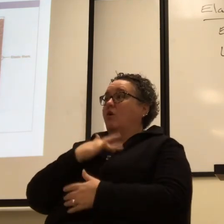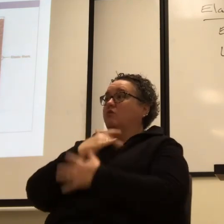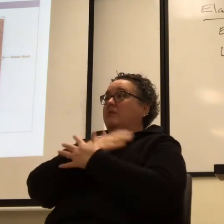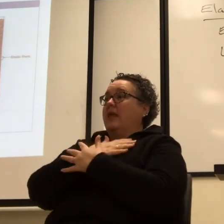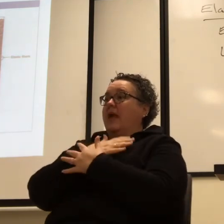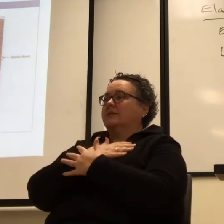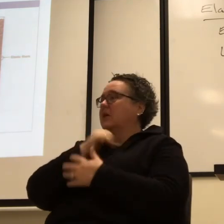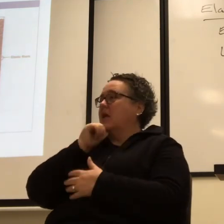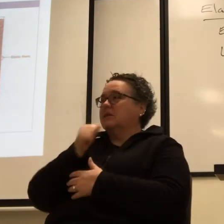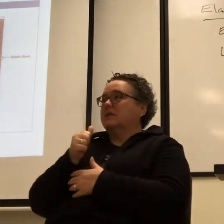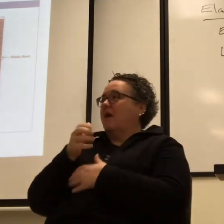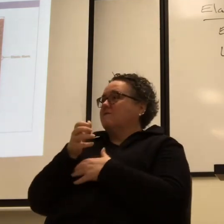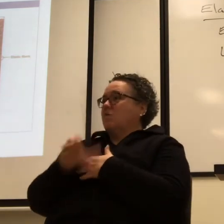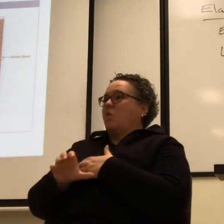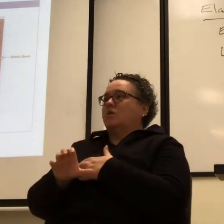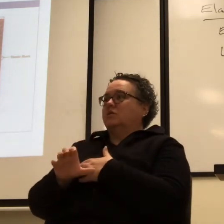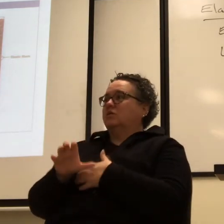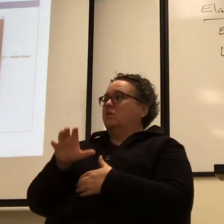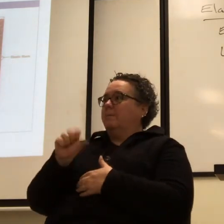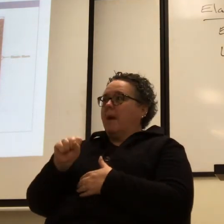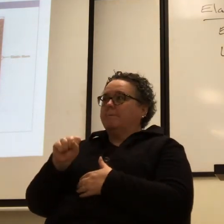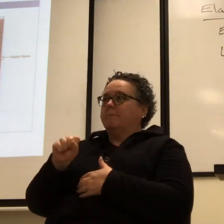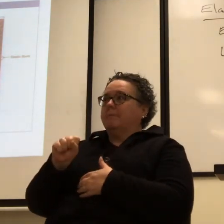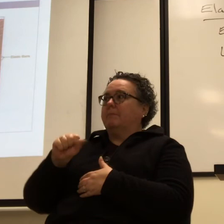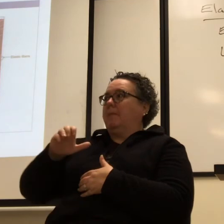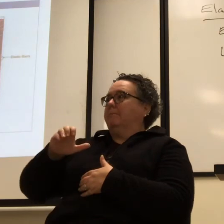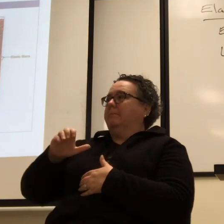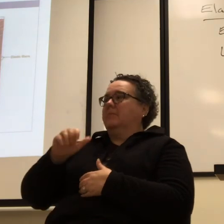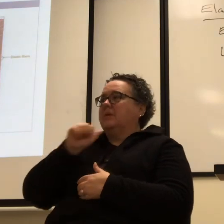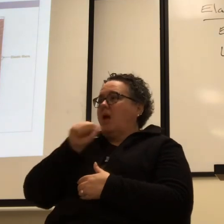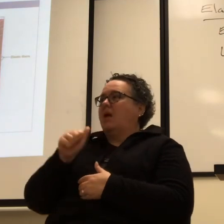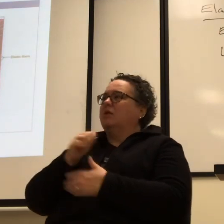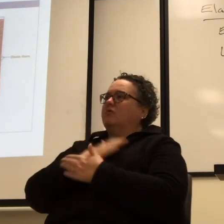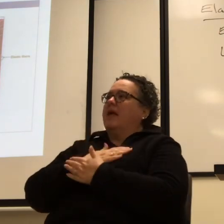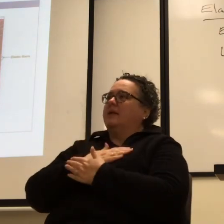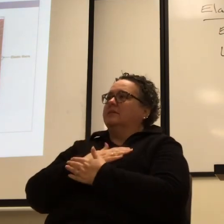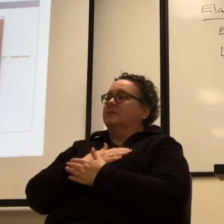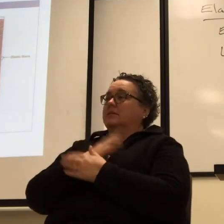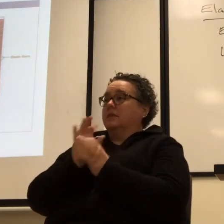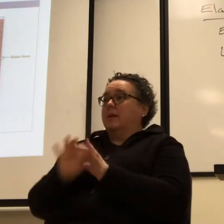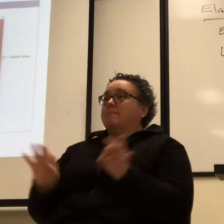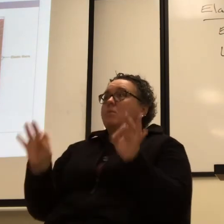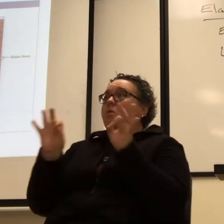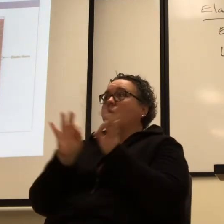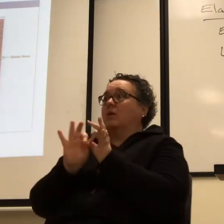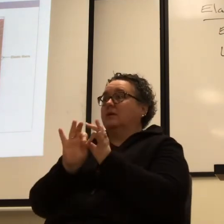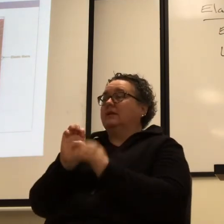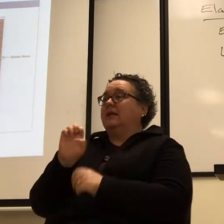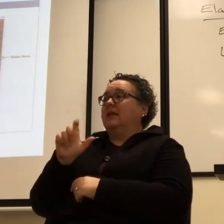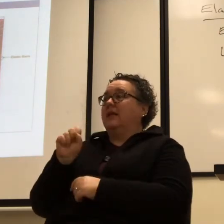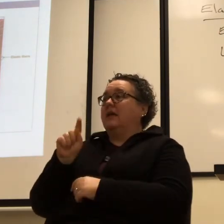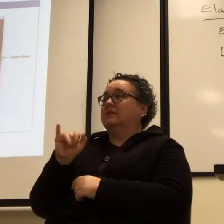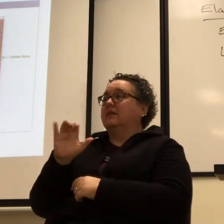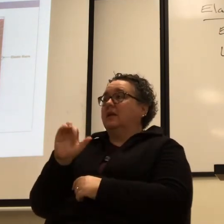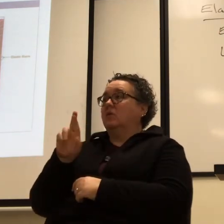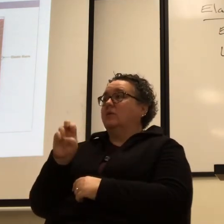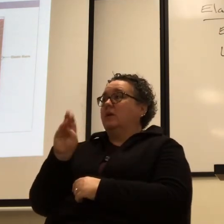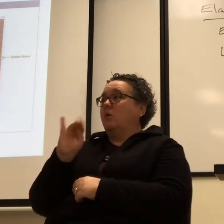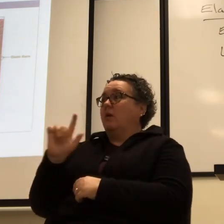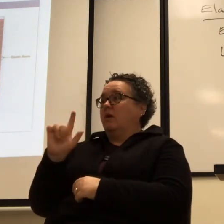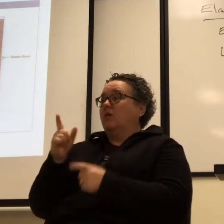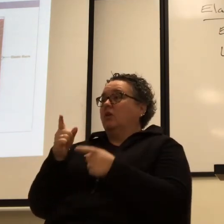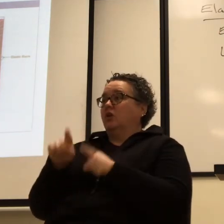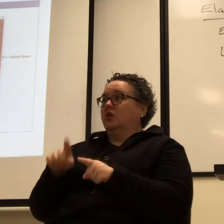it's not providing force to pump blood, right? So it's very important that this elastic recoil occurs